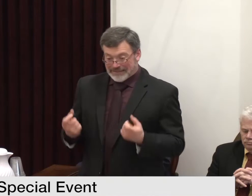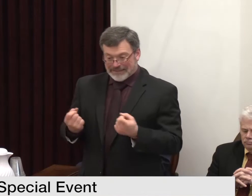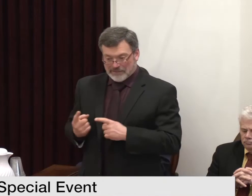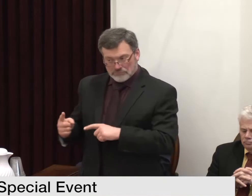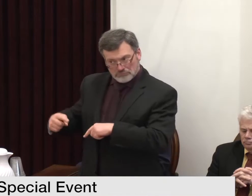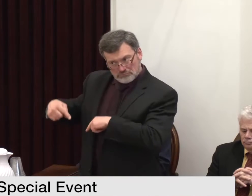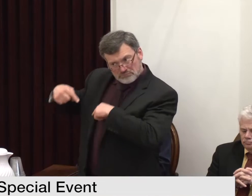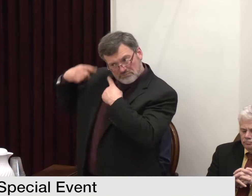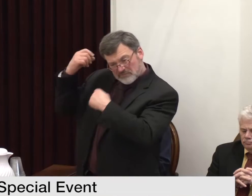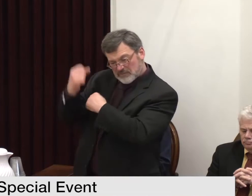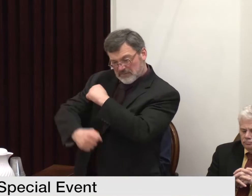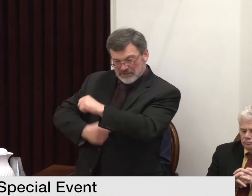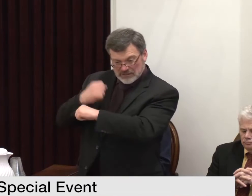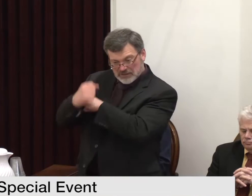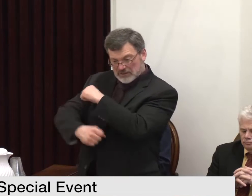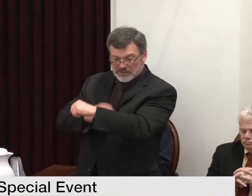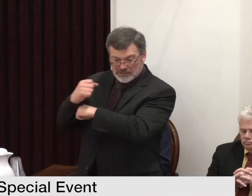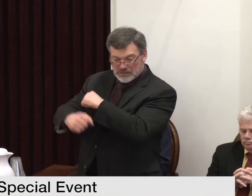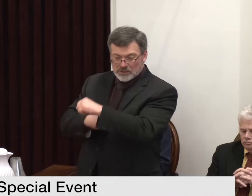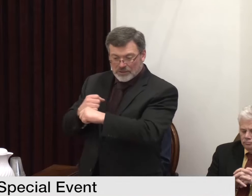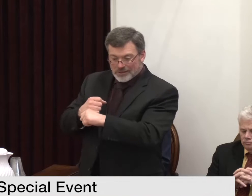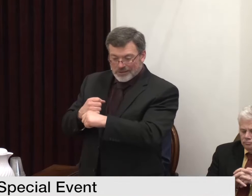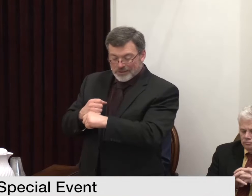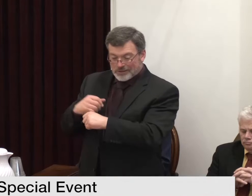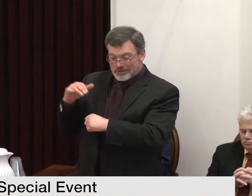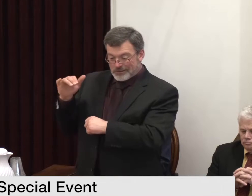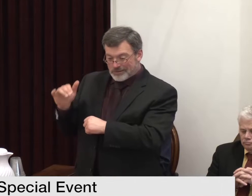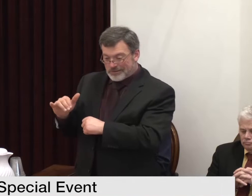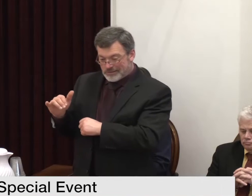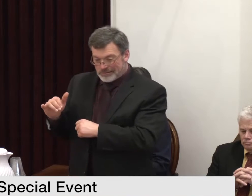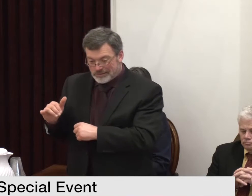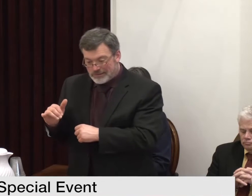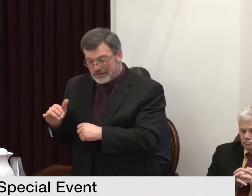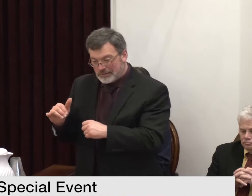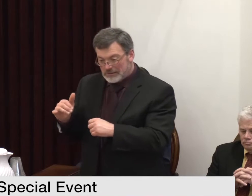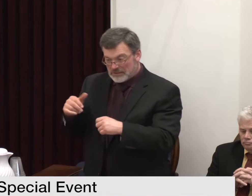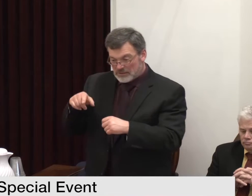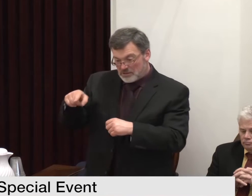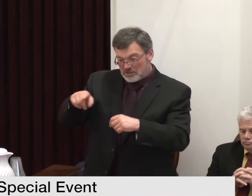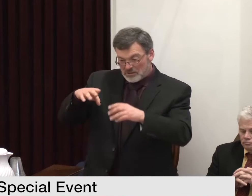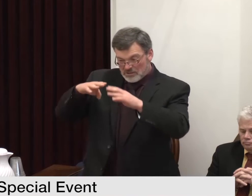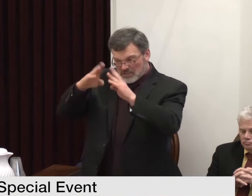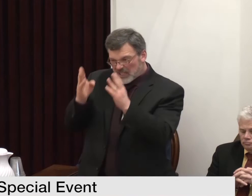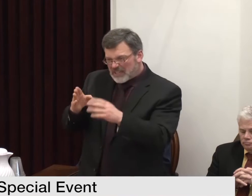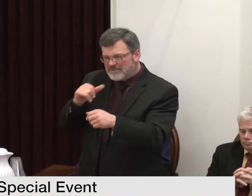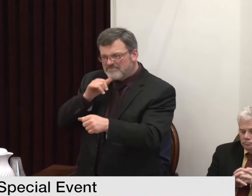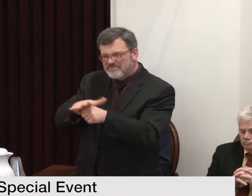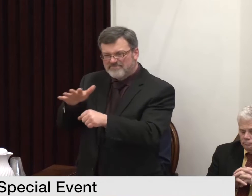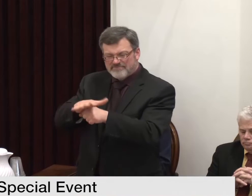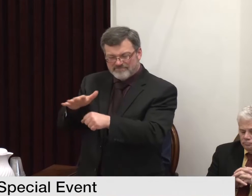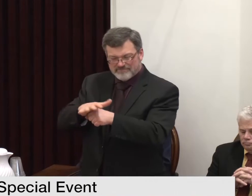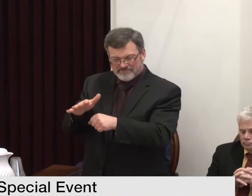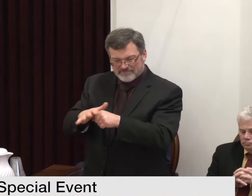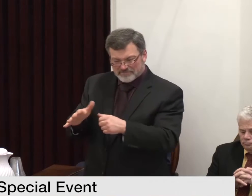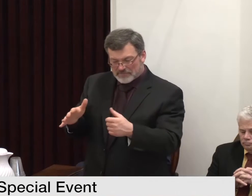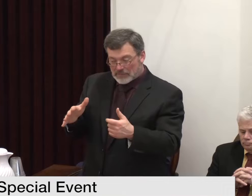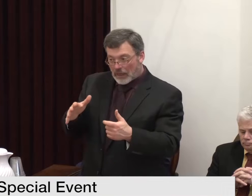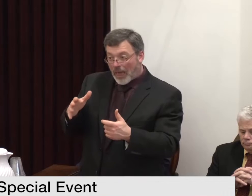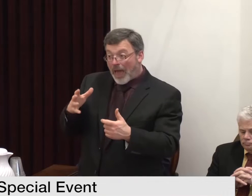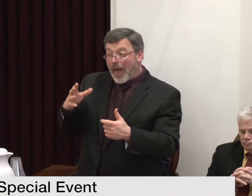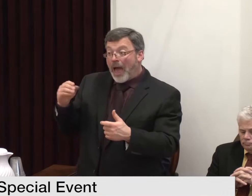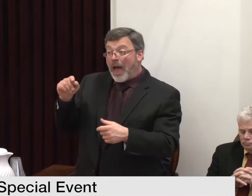from home builders, including trusted nonprofits, shows it's too expensive, too